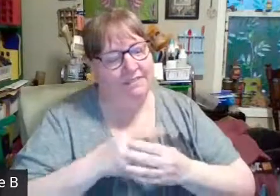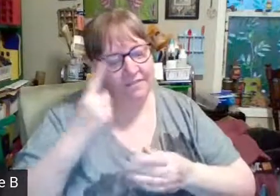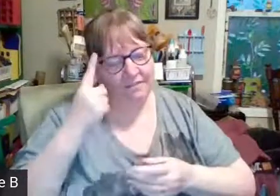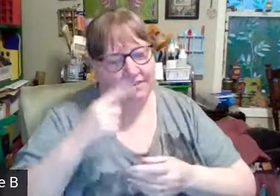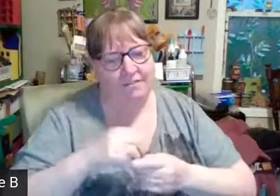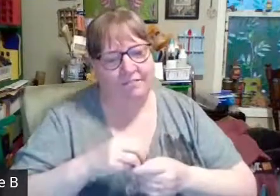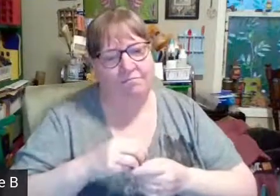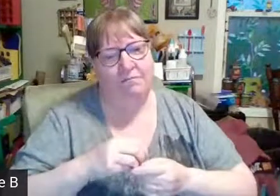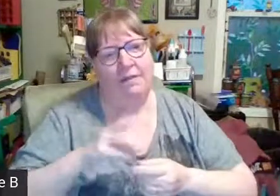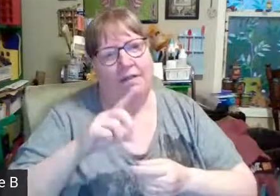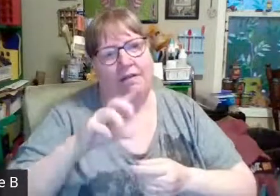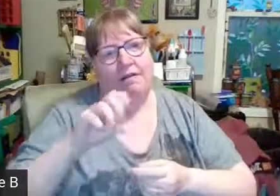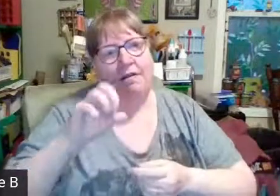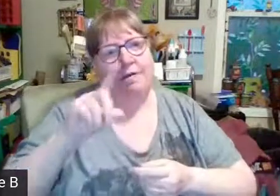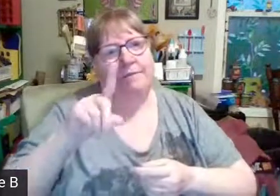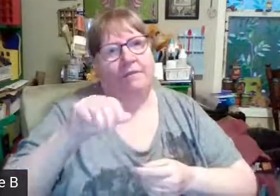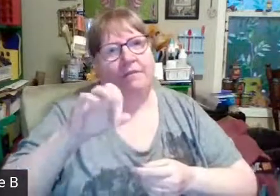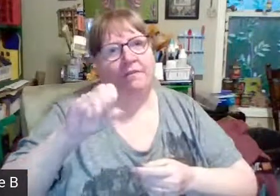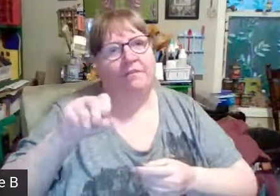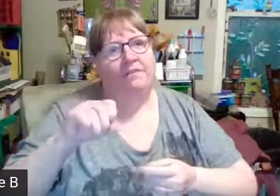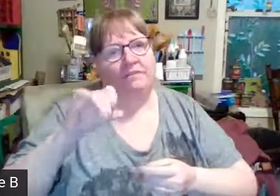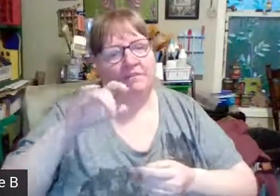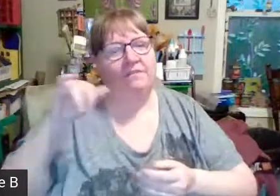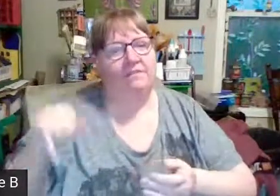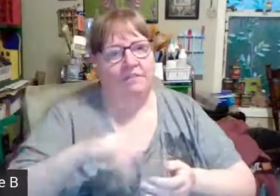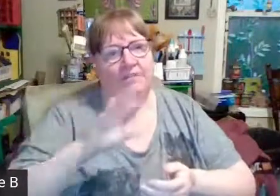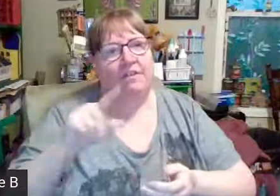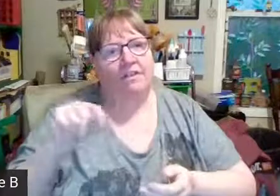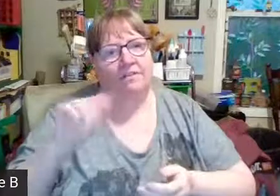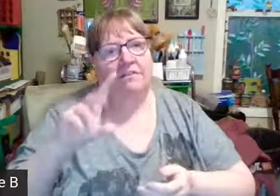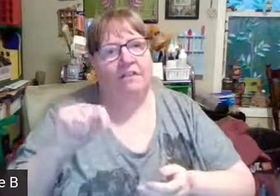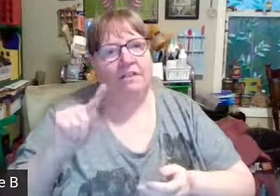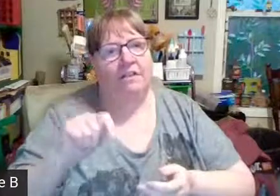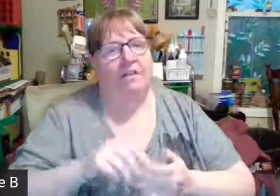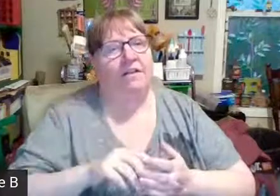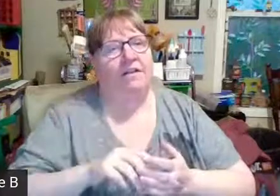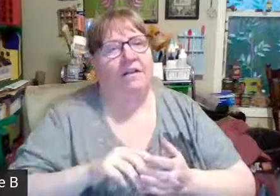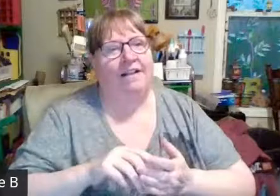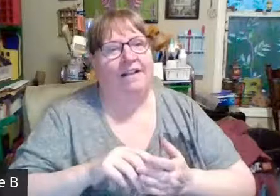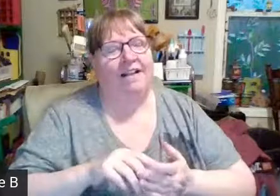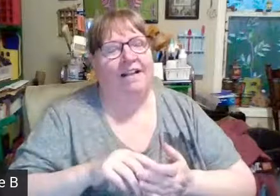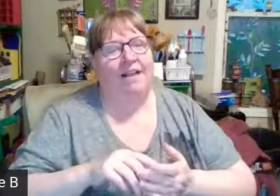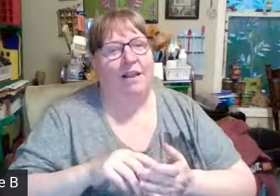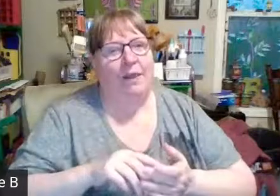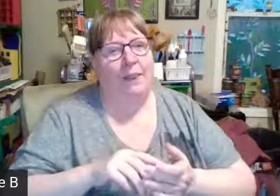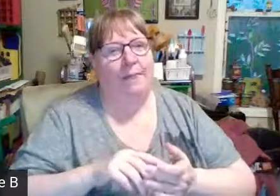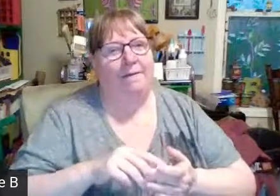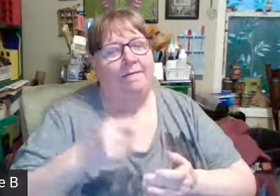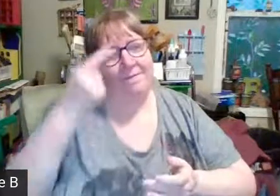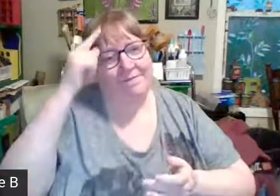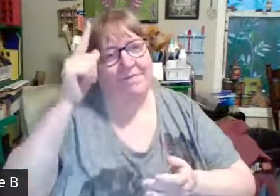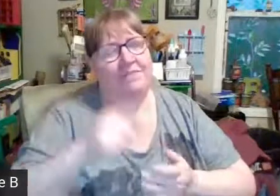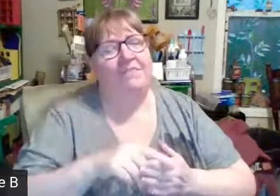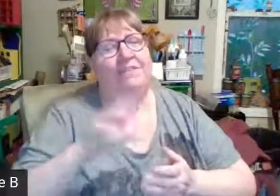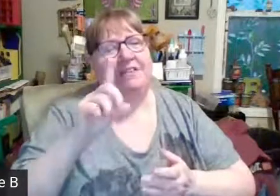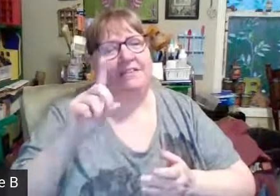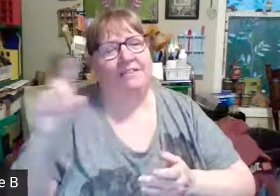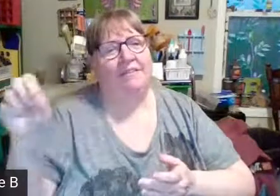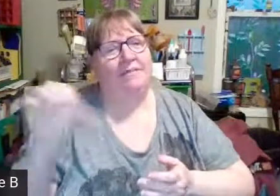you're adopting, if angels are watching this later, it's okay to adopt in December and not fill out everything on someone's